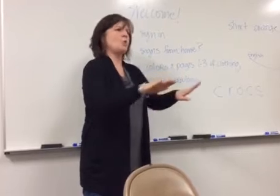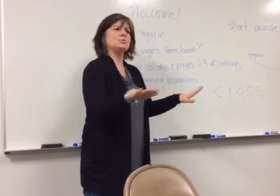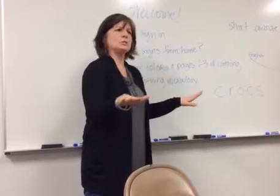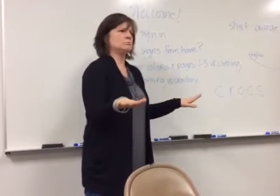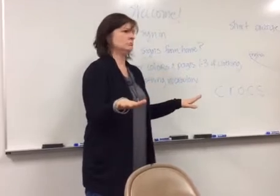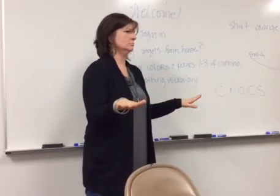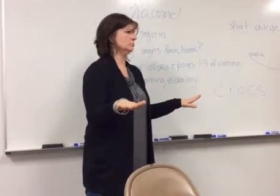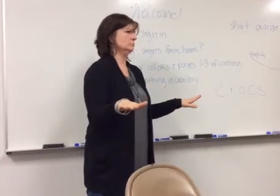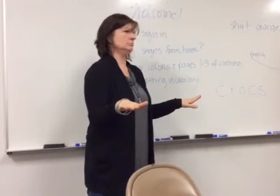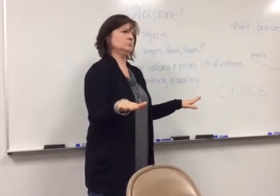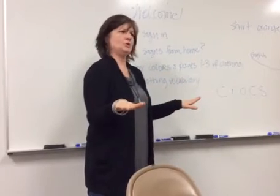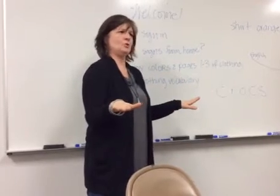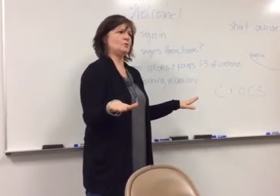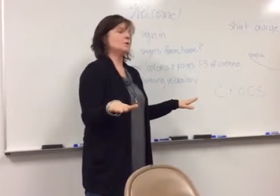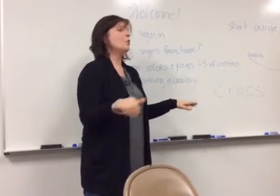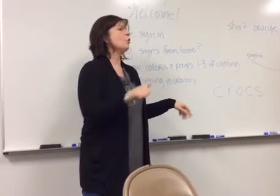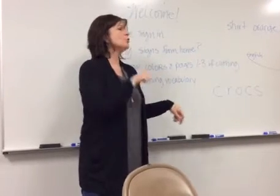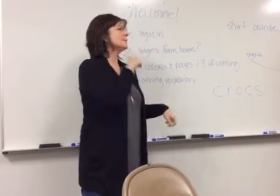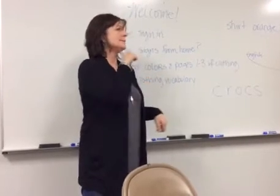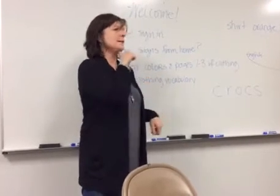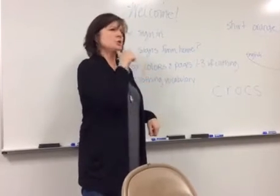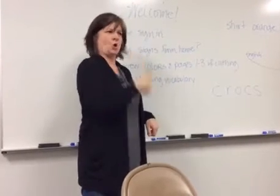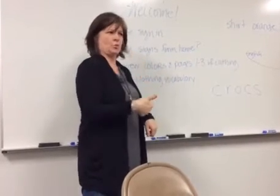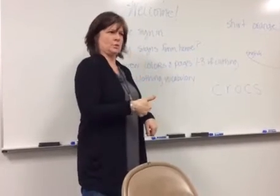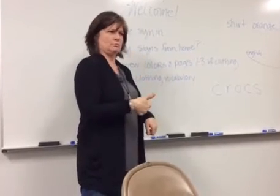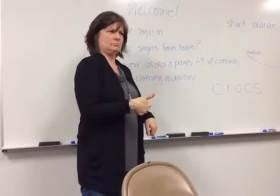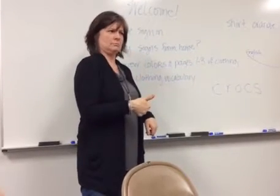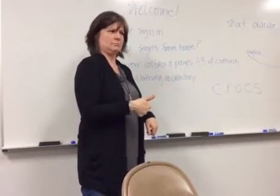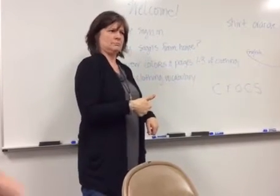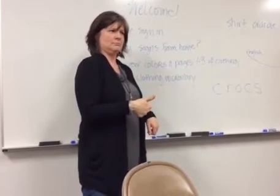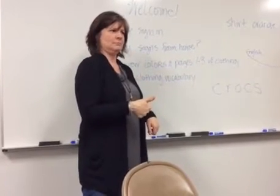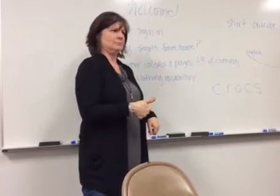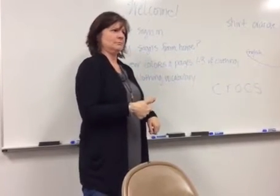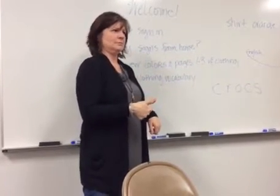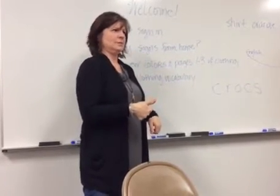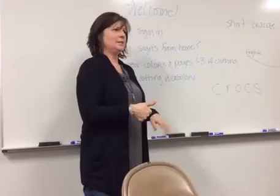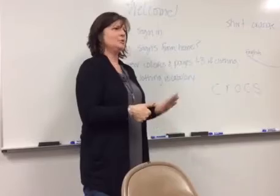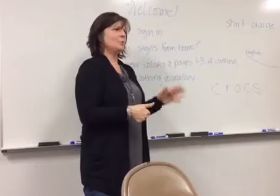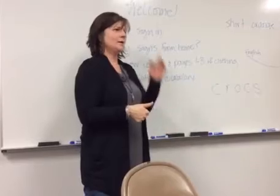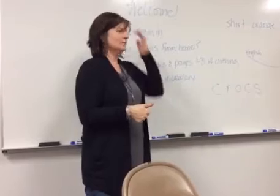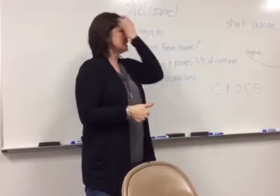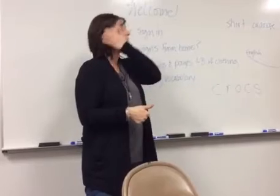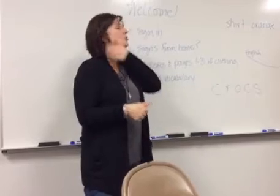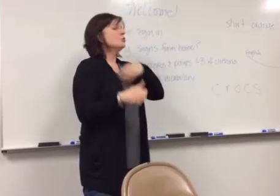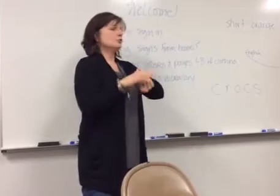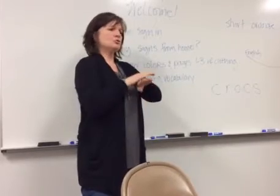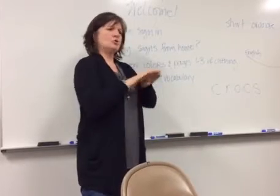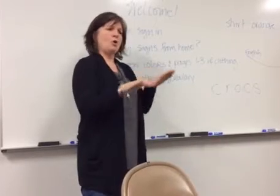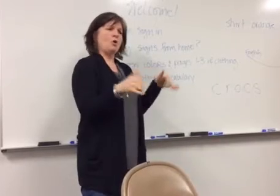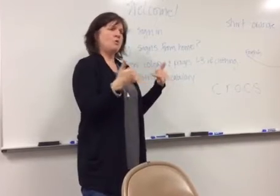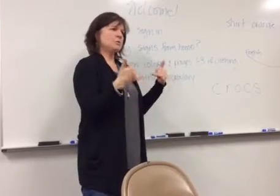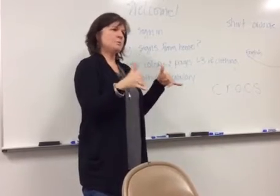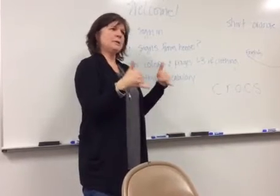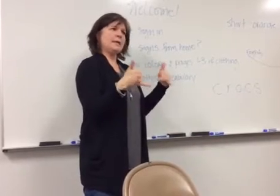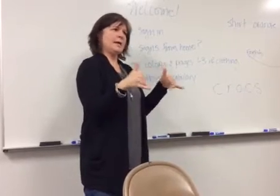Don't. Taba. Don't. Or you can sign don't. Taba, yeah. Either one. Okay, so don't